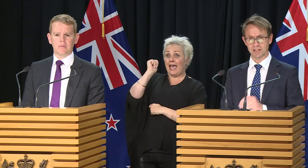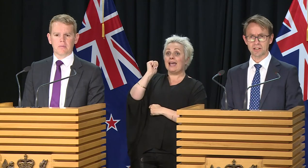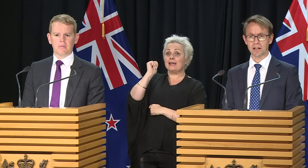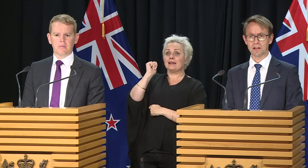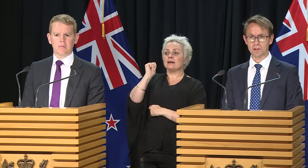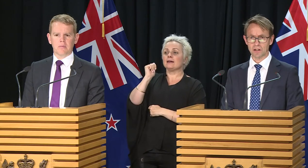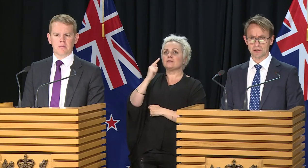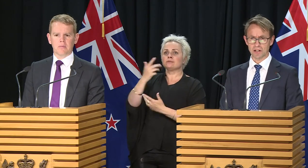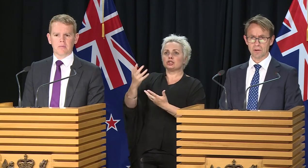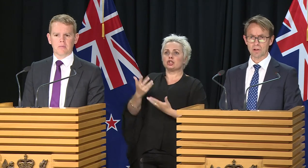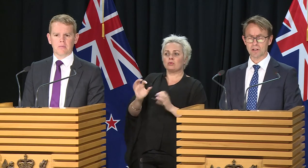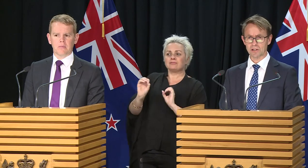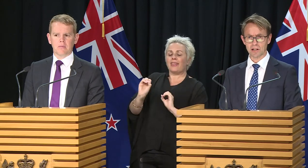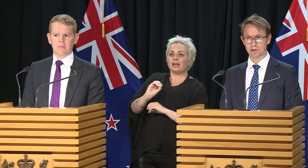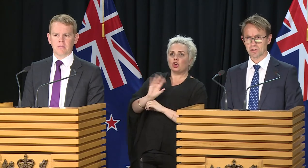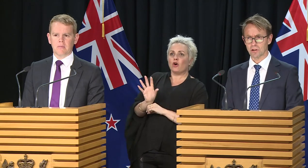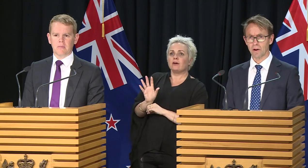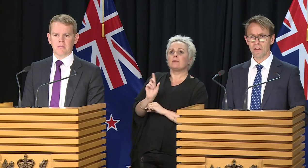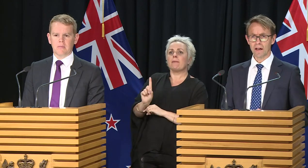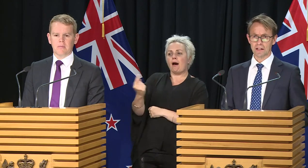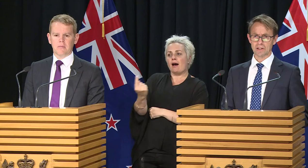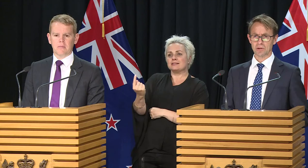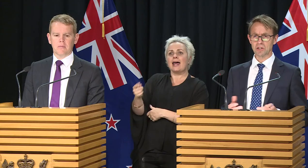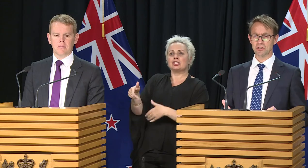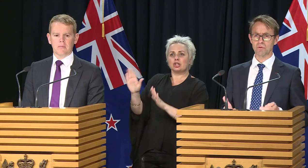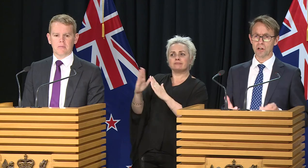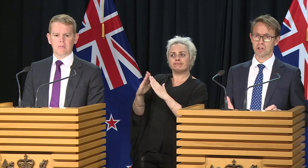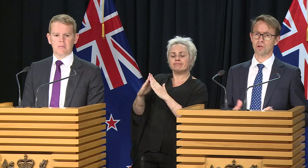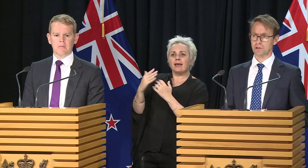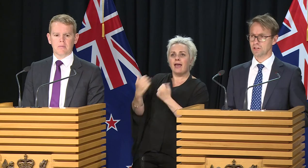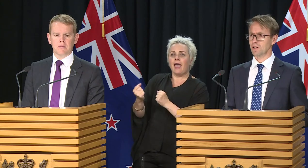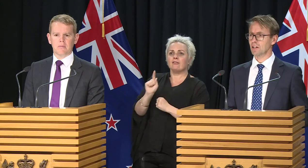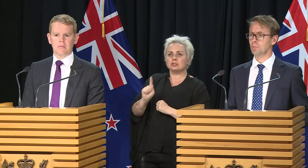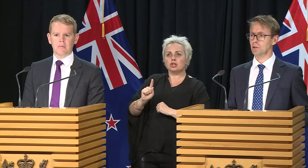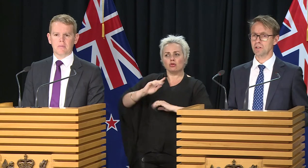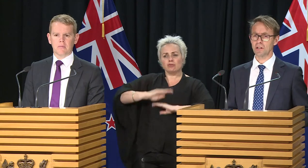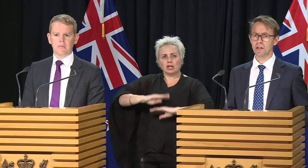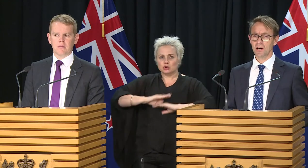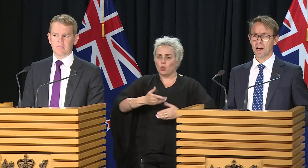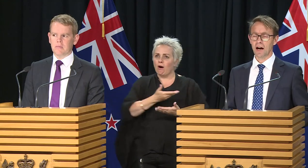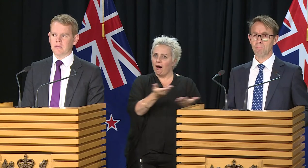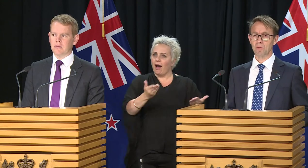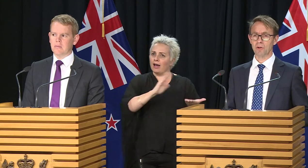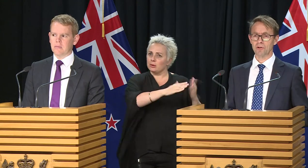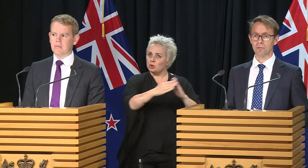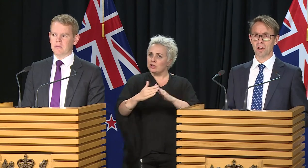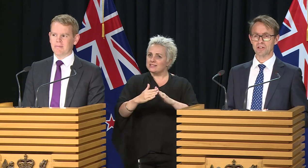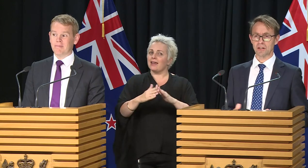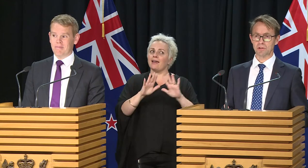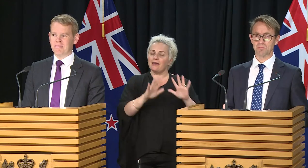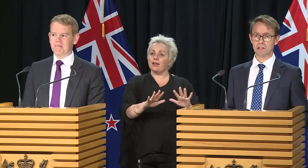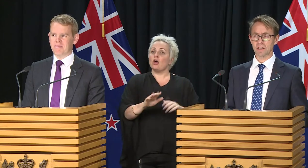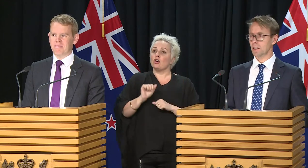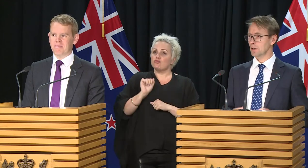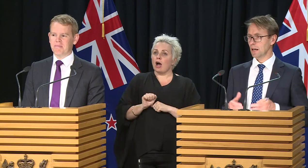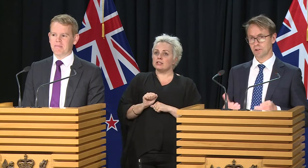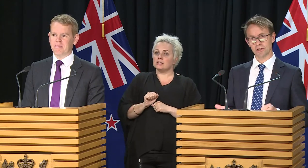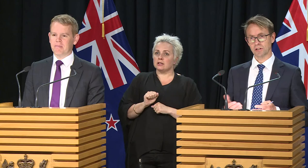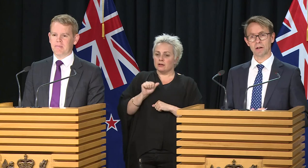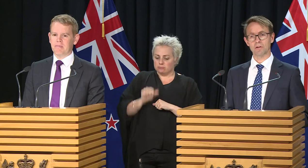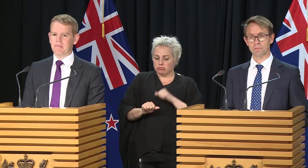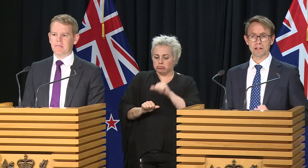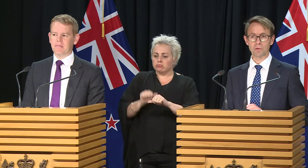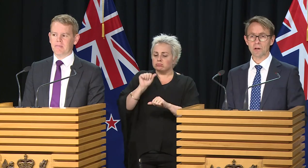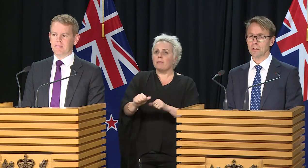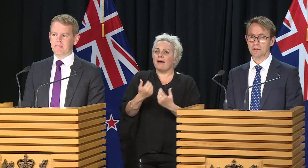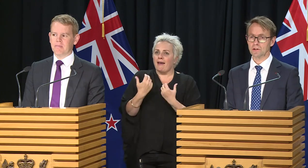already tested negative and is now in isolation. So again, it's a message of reassurance to that community. The right steps have been taken, and it's